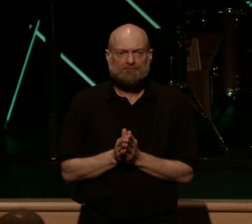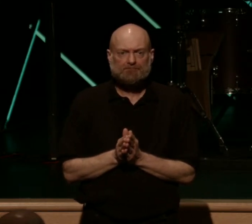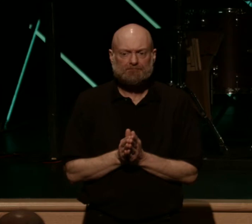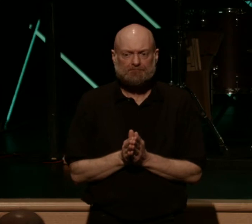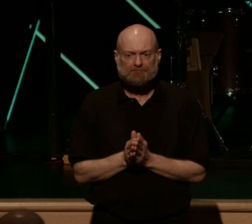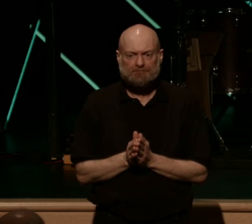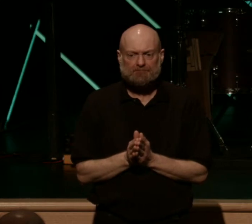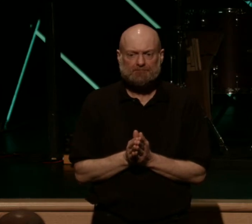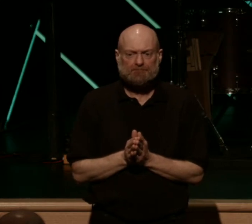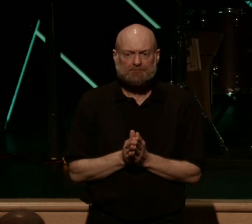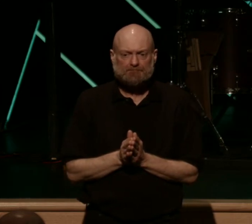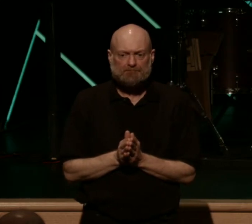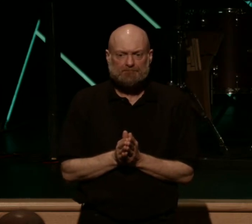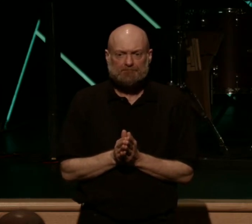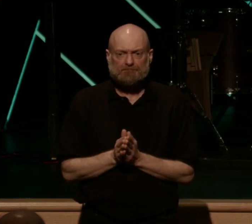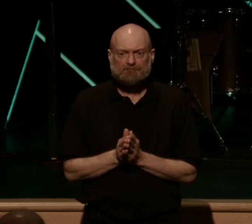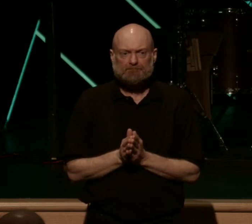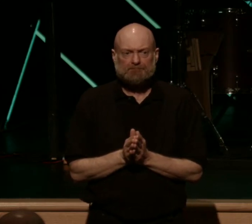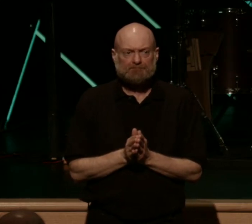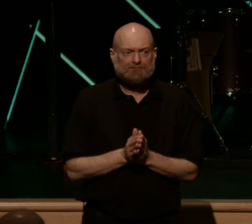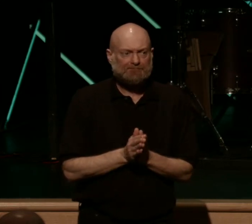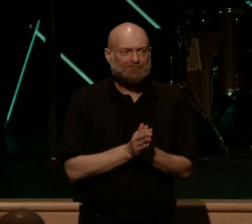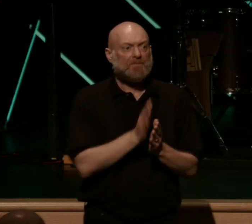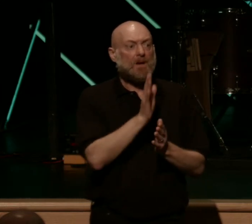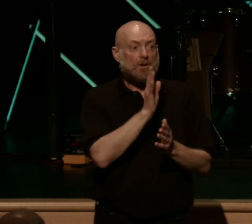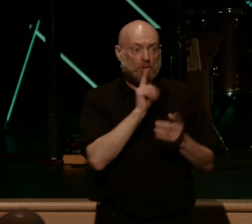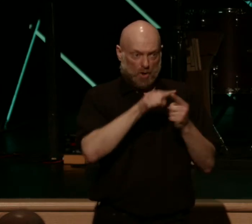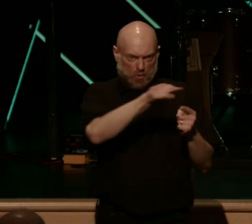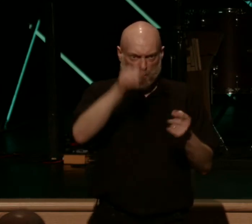worthy. You are worthy. Husbands,